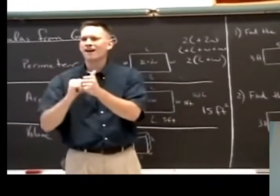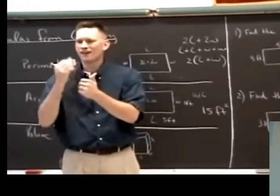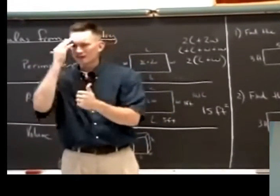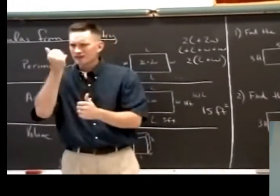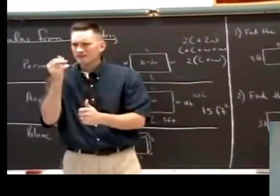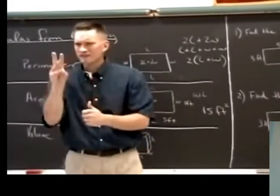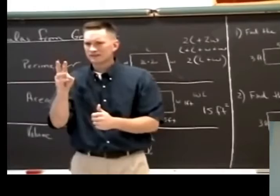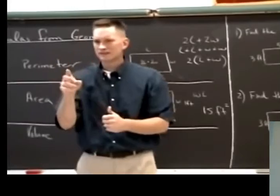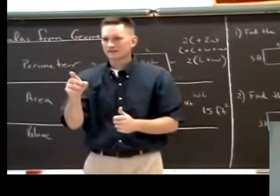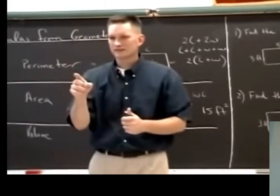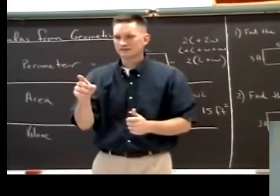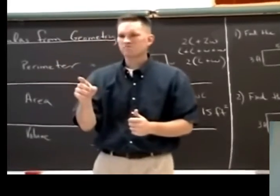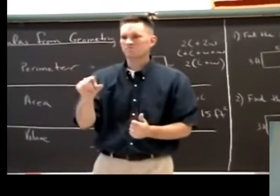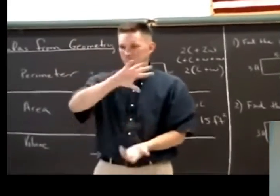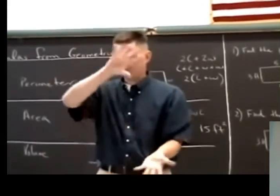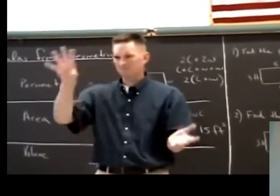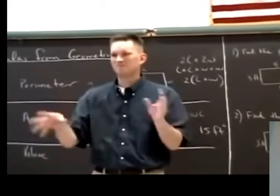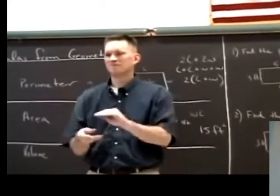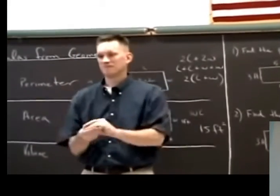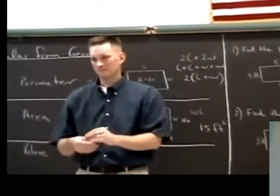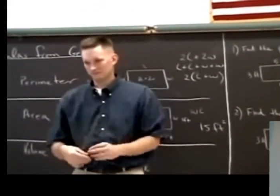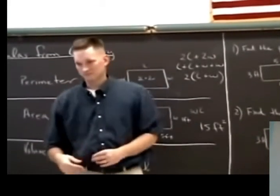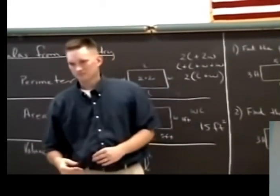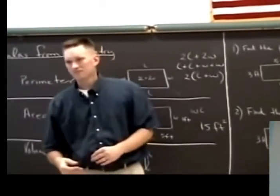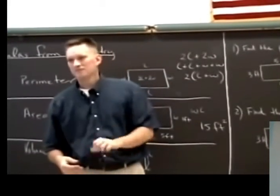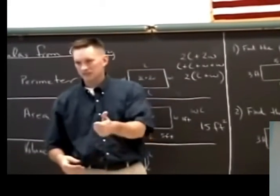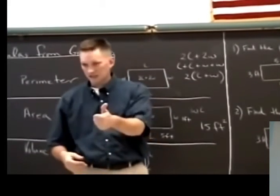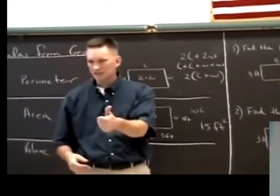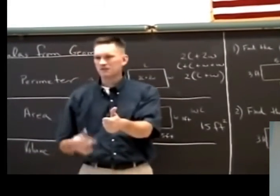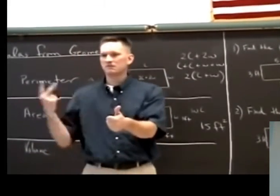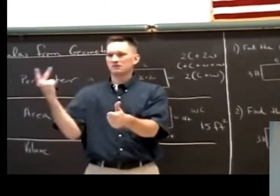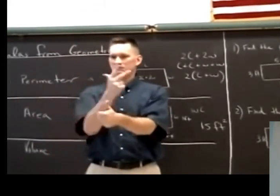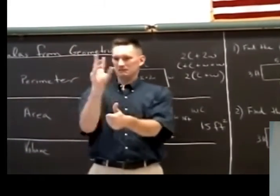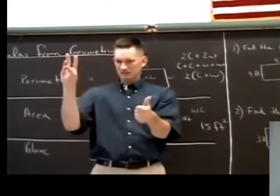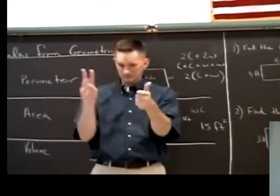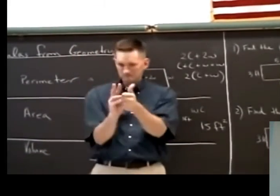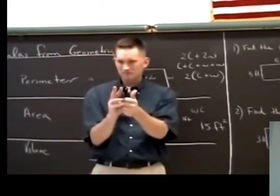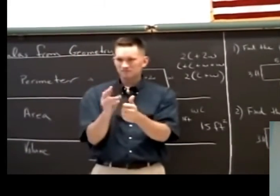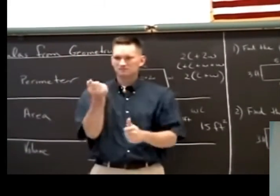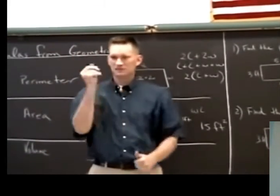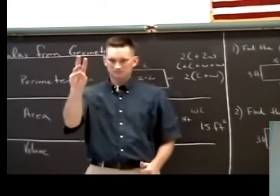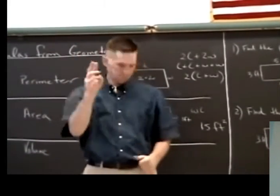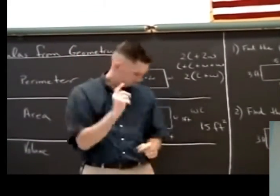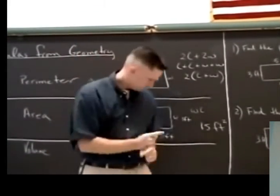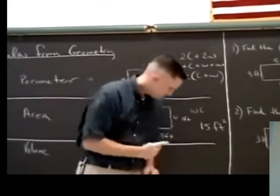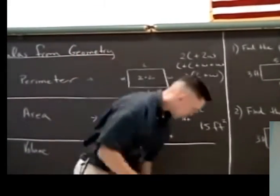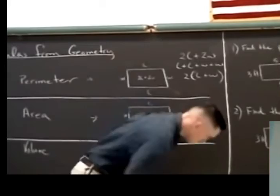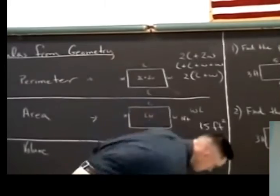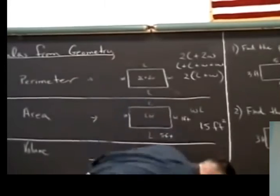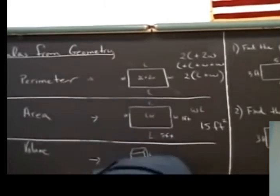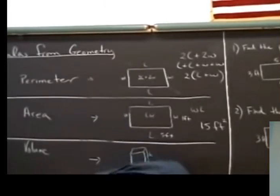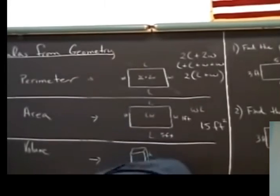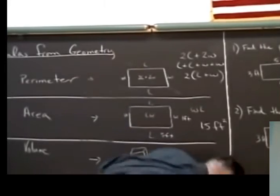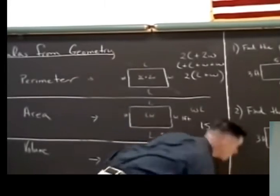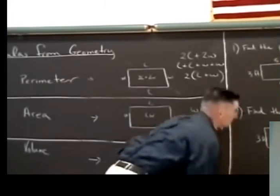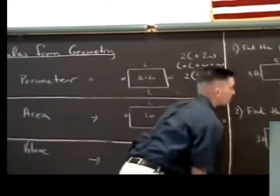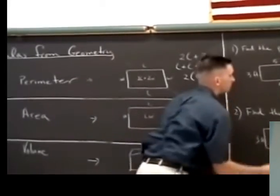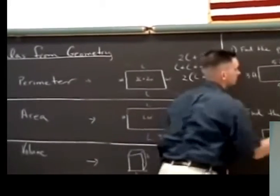the perimeter. If you have 3 feet as the width and 5 feet as the length, how would you solve that